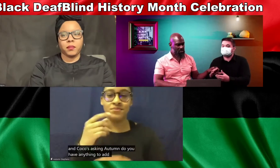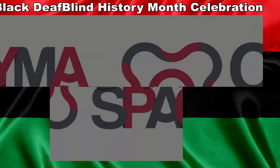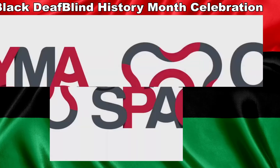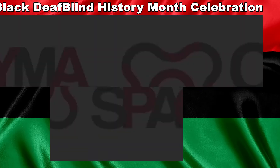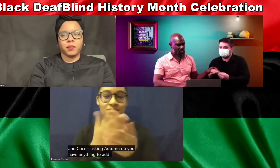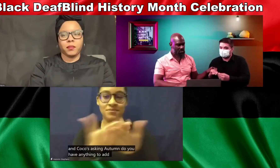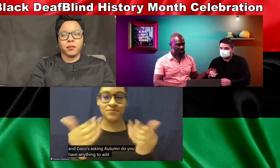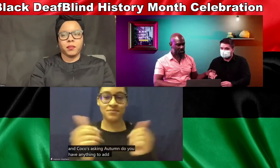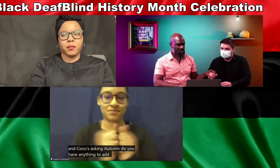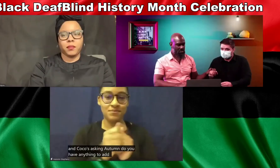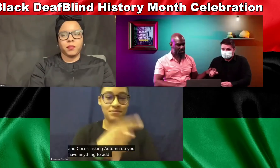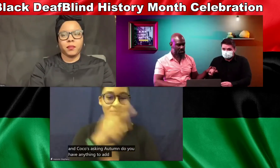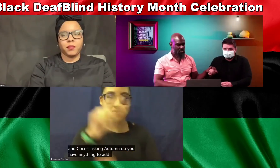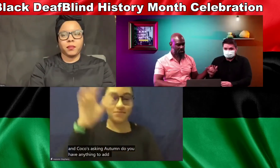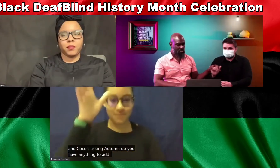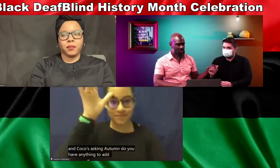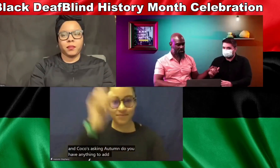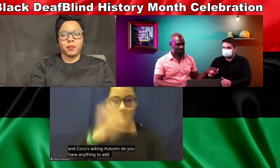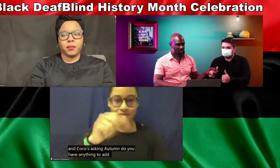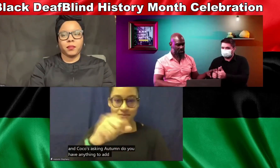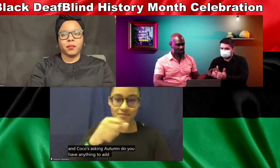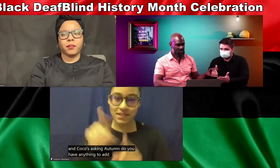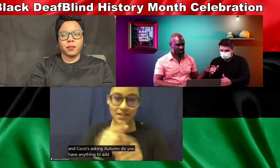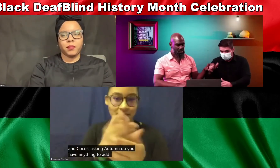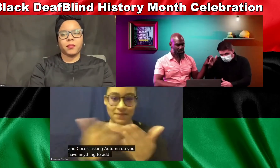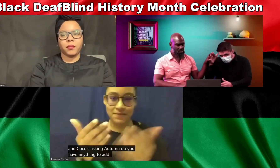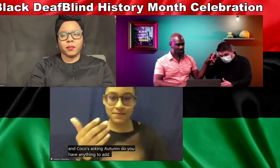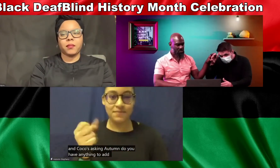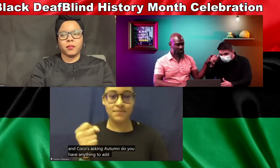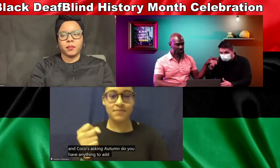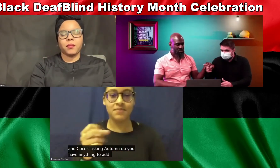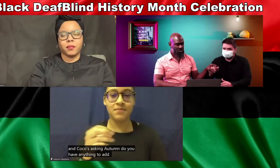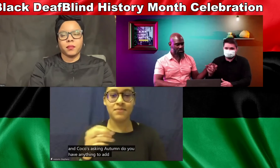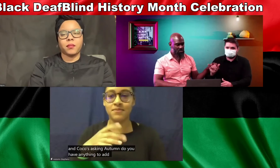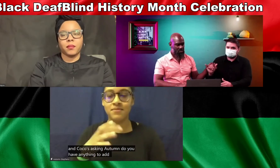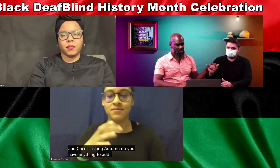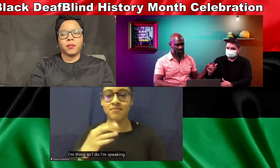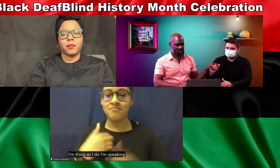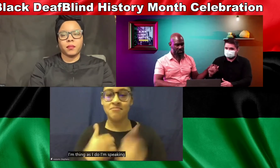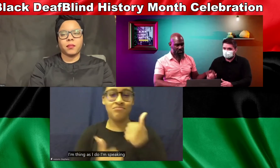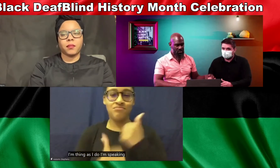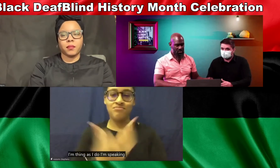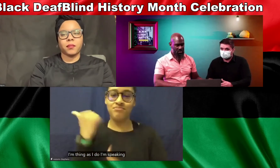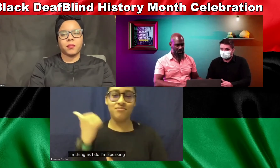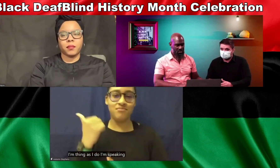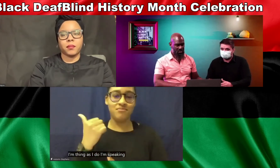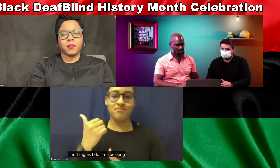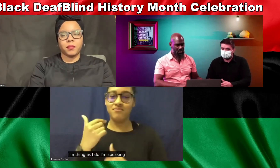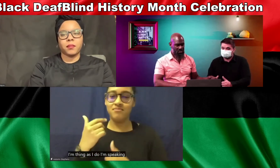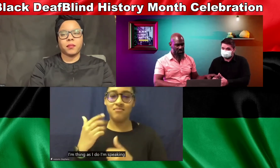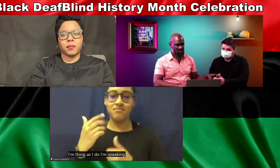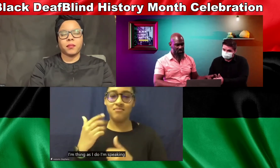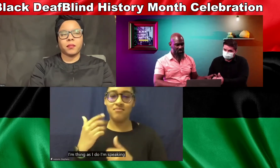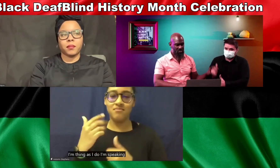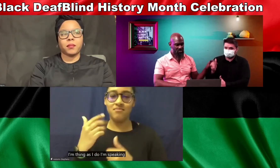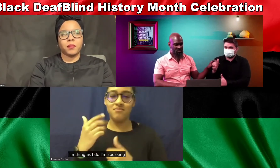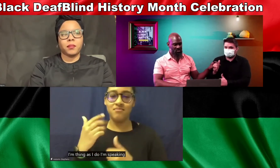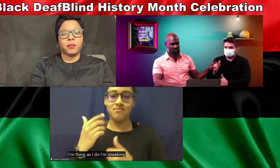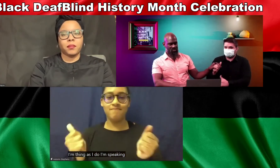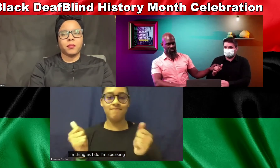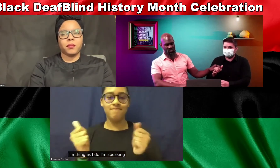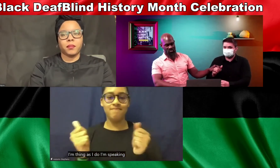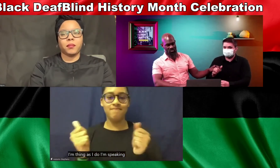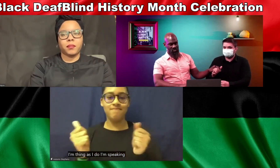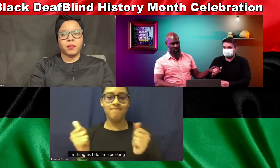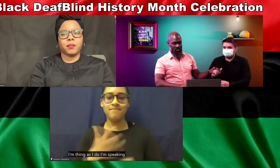Autumn saying, yes, I do. Autumn speaking. Yeah, I agree with you, Ashley. Had a similar experience.